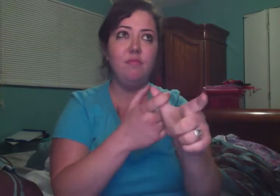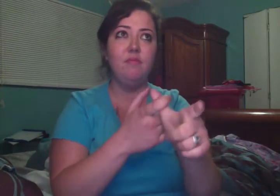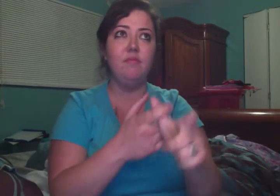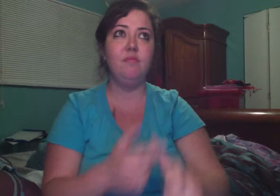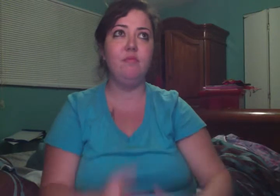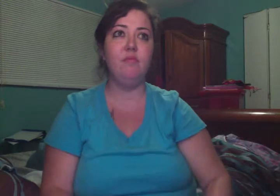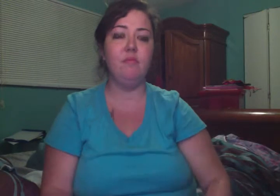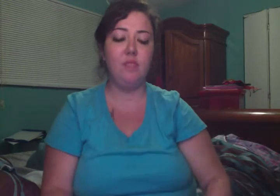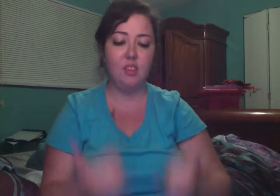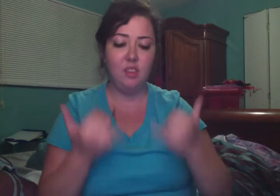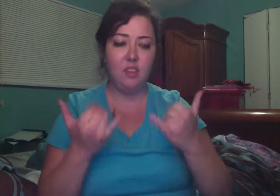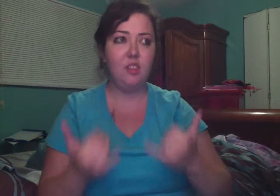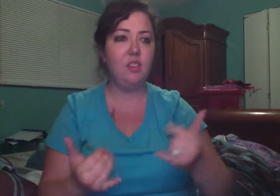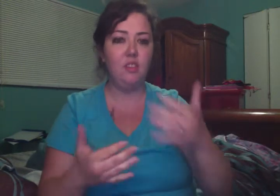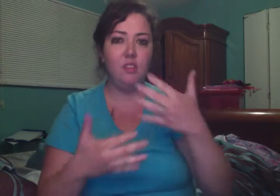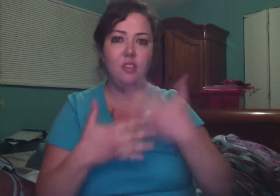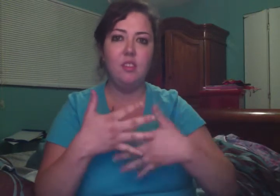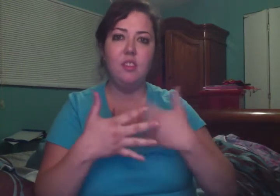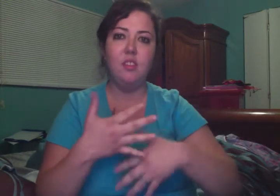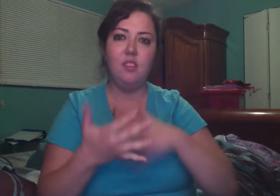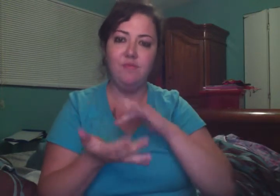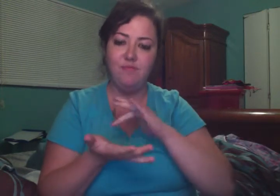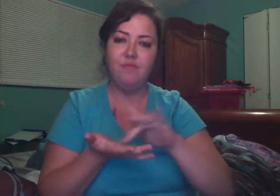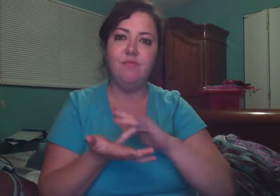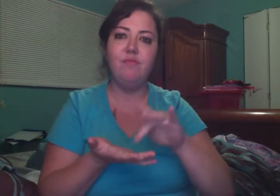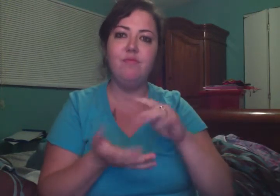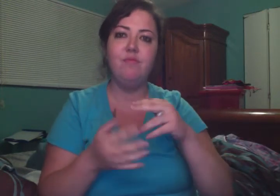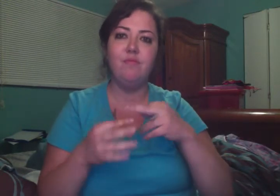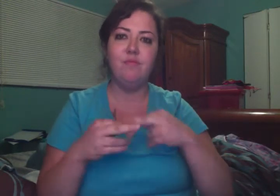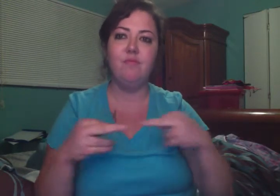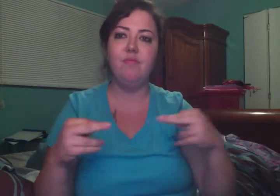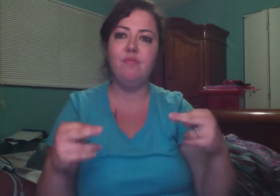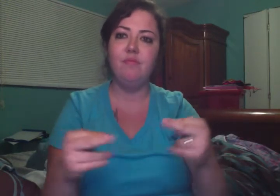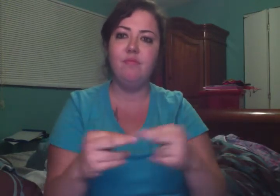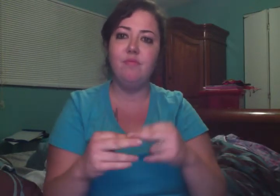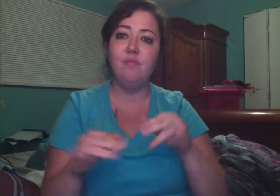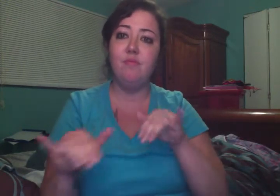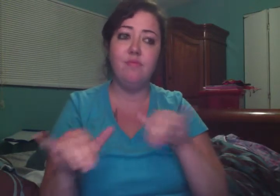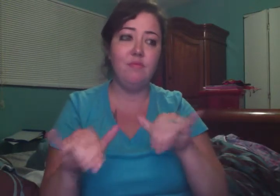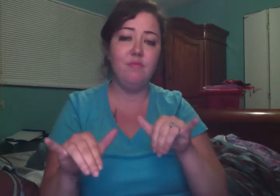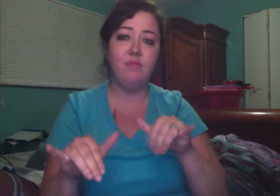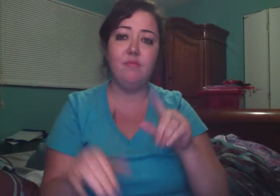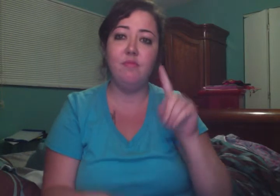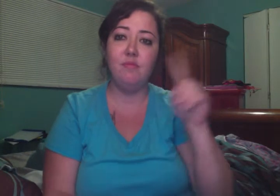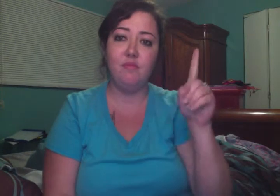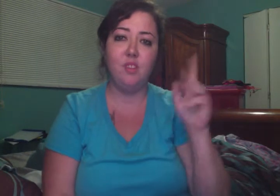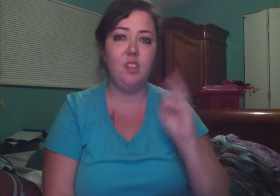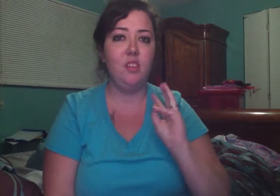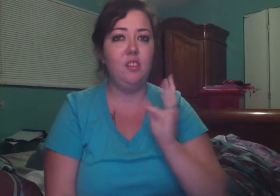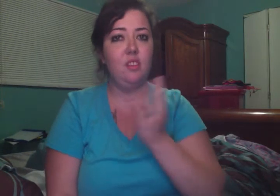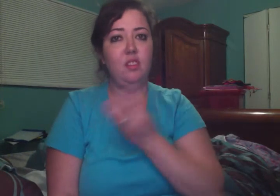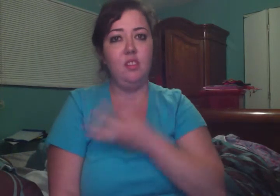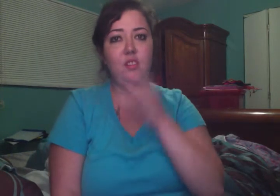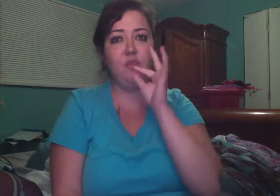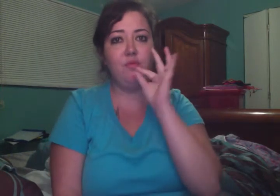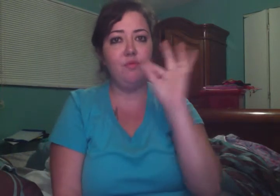run. Now he's bleeding in a vacant lot, the one in the summer way we used to